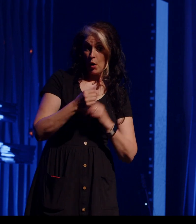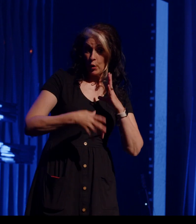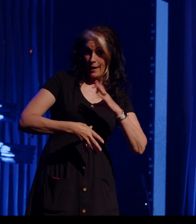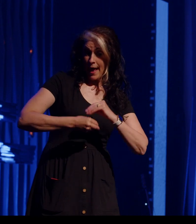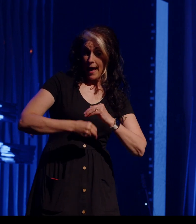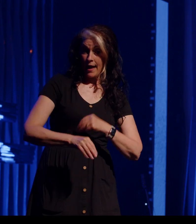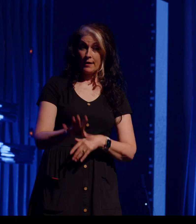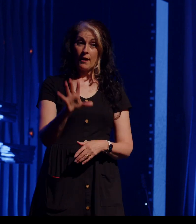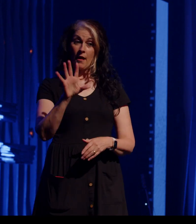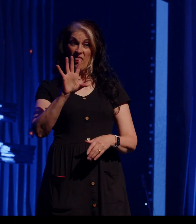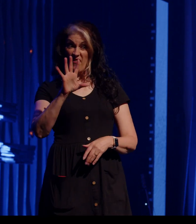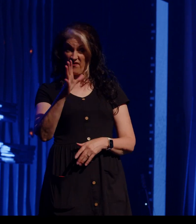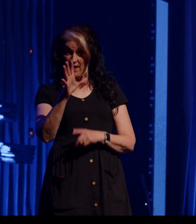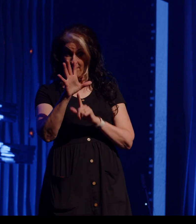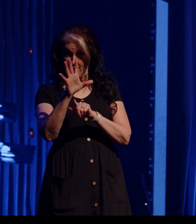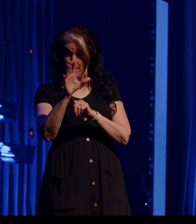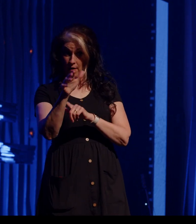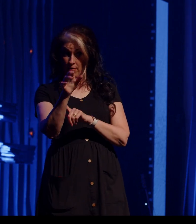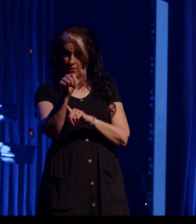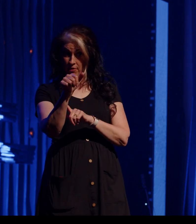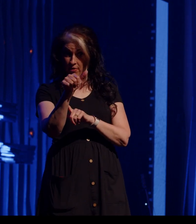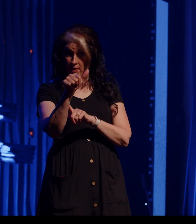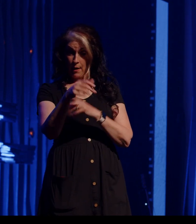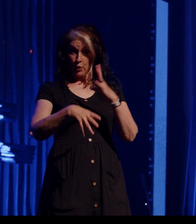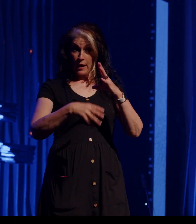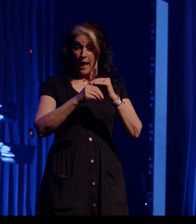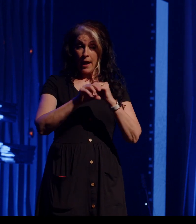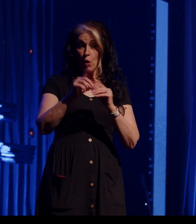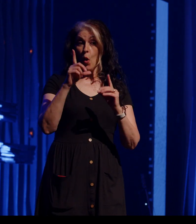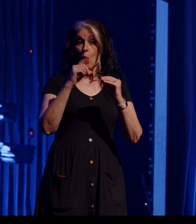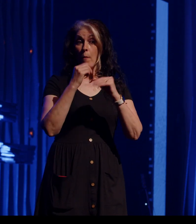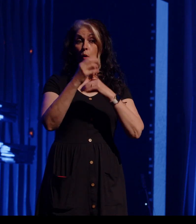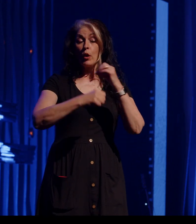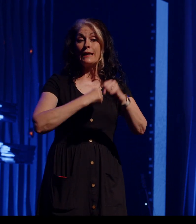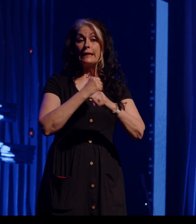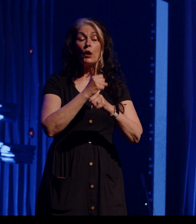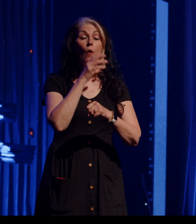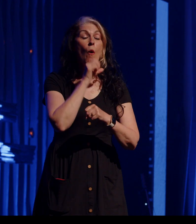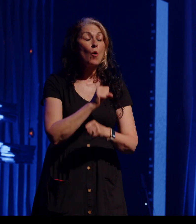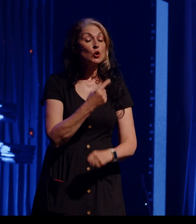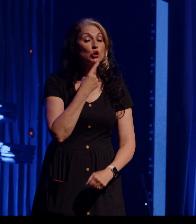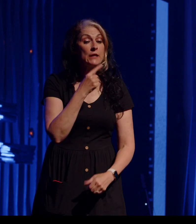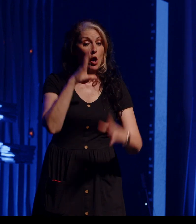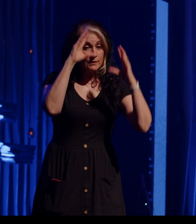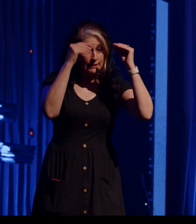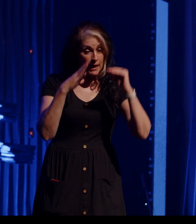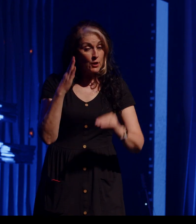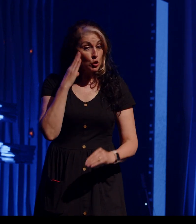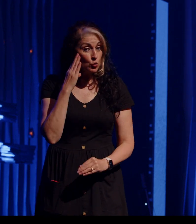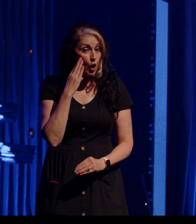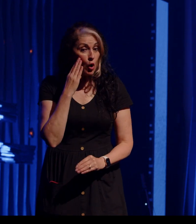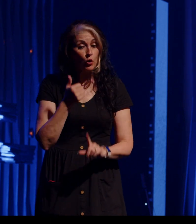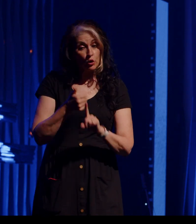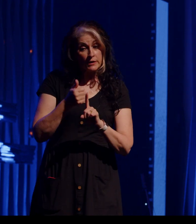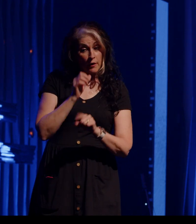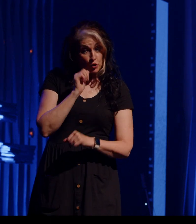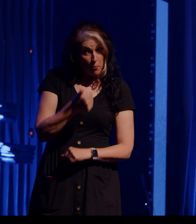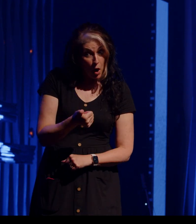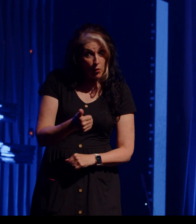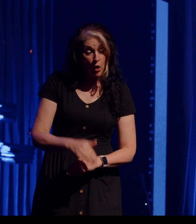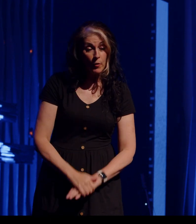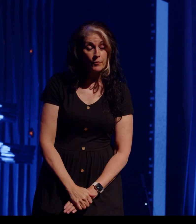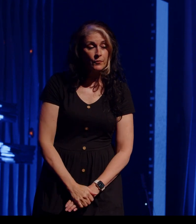add the 5th, your thumb, and you'll be another year older. She says, do you know what you'll be